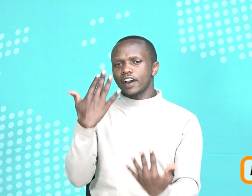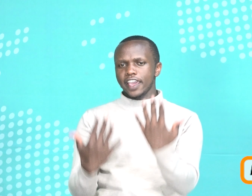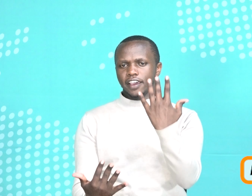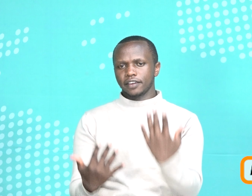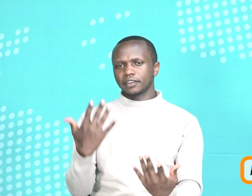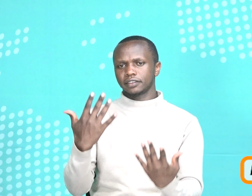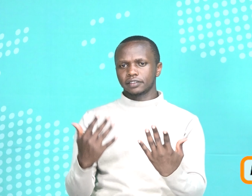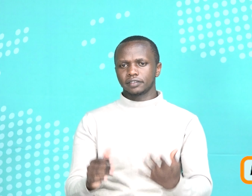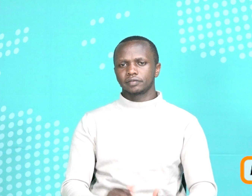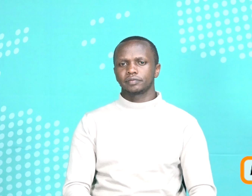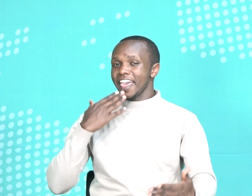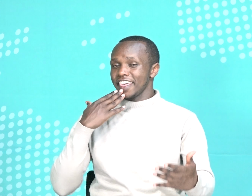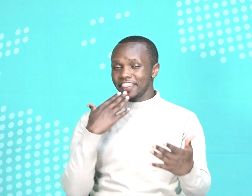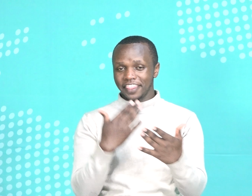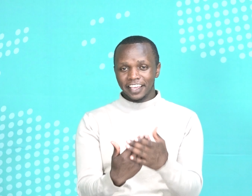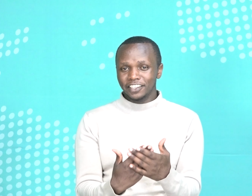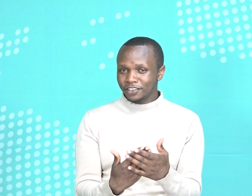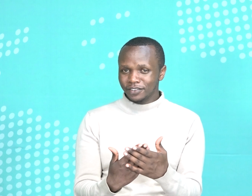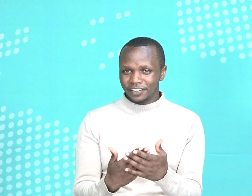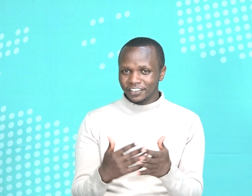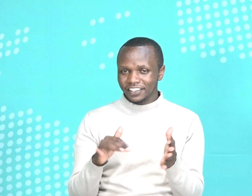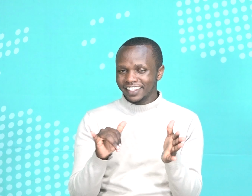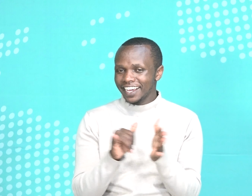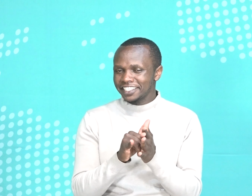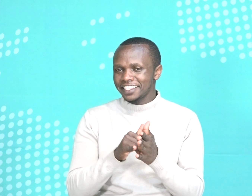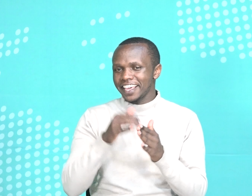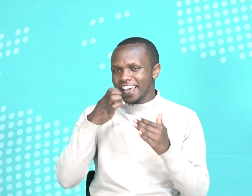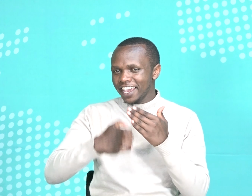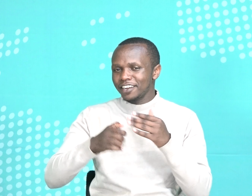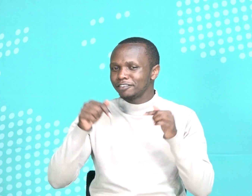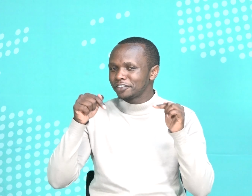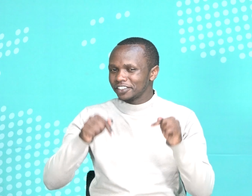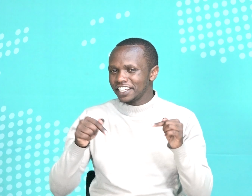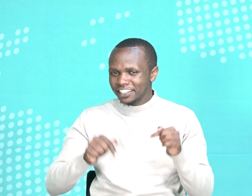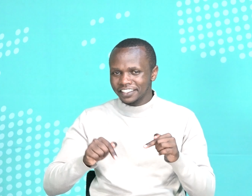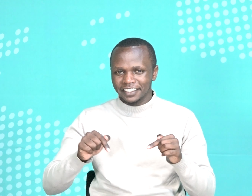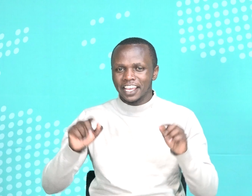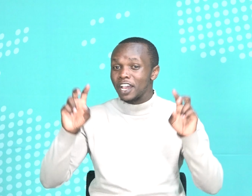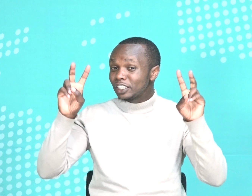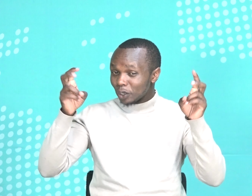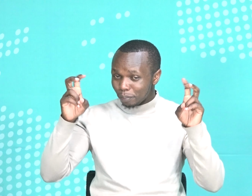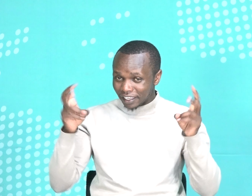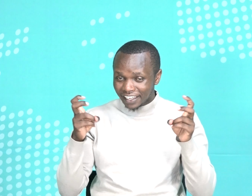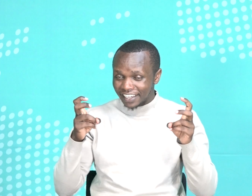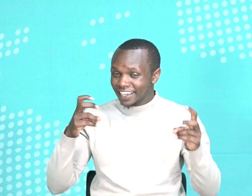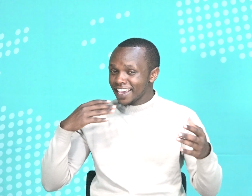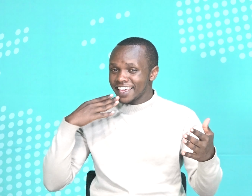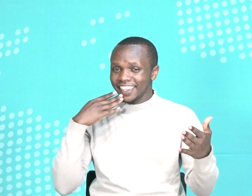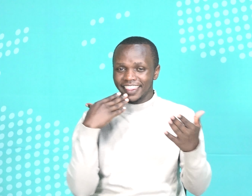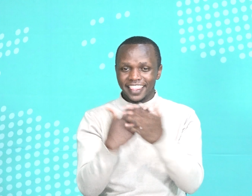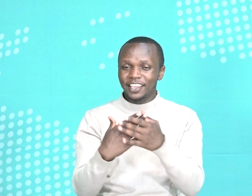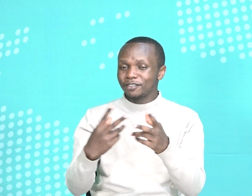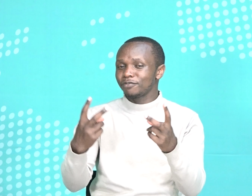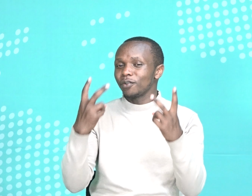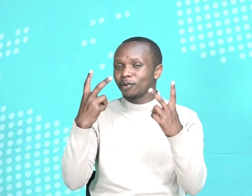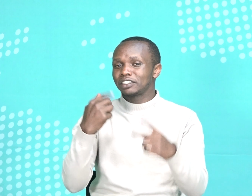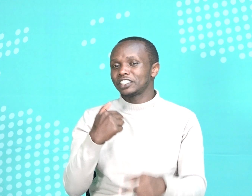fire. Thank you. That's the end of today's topic. Thank you for watching